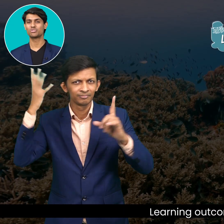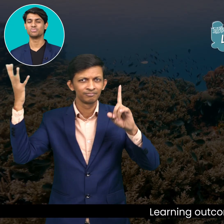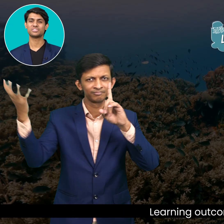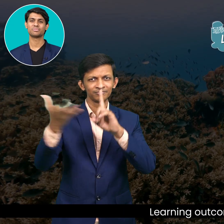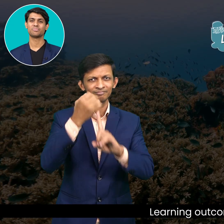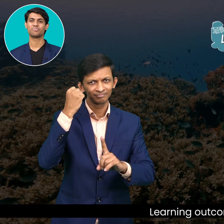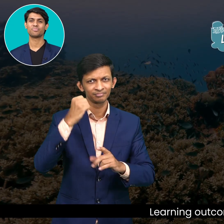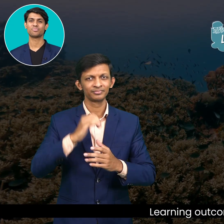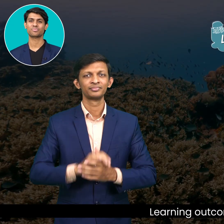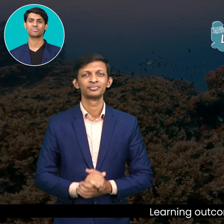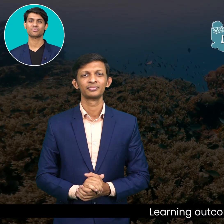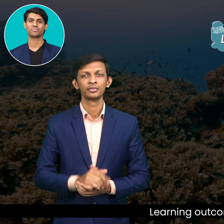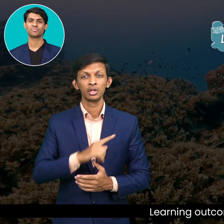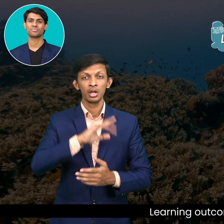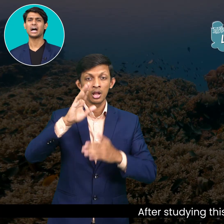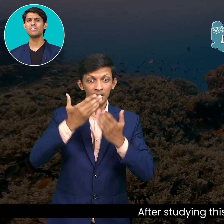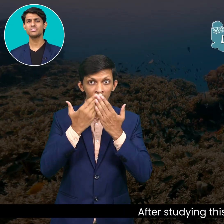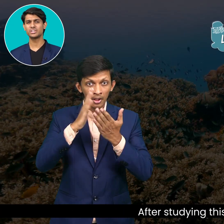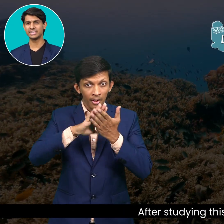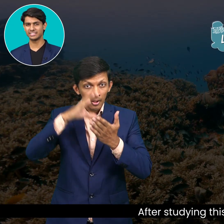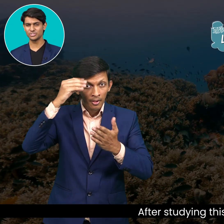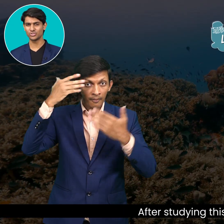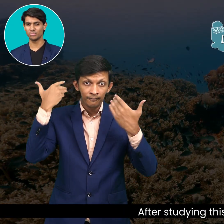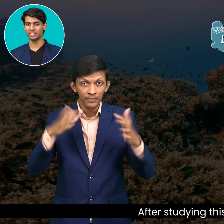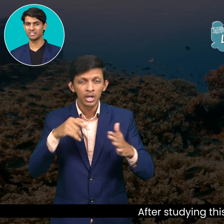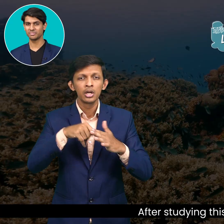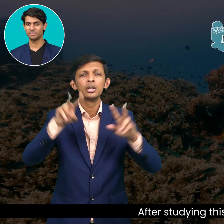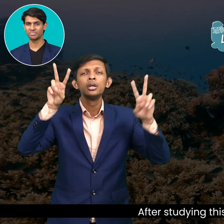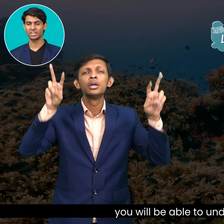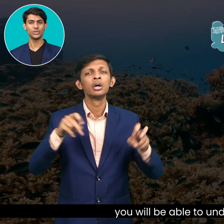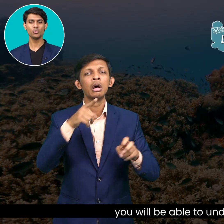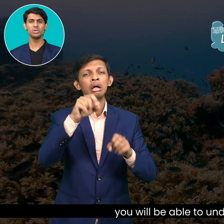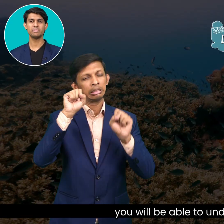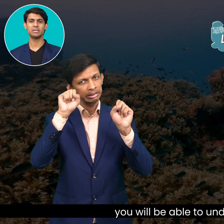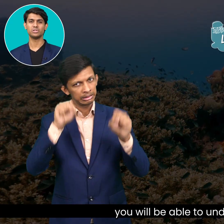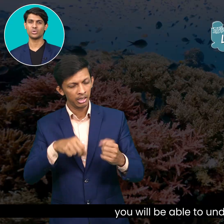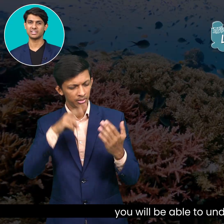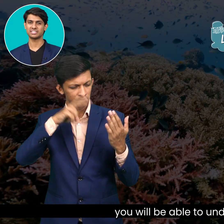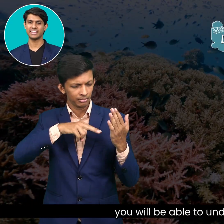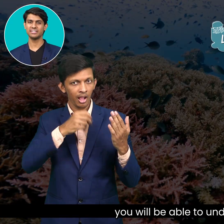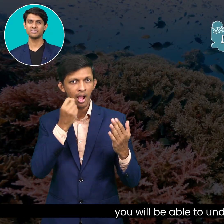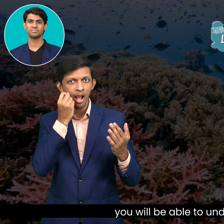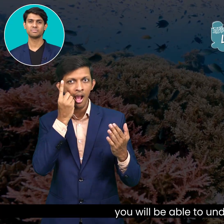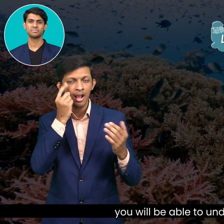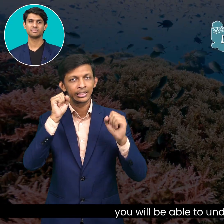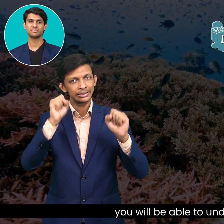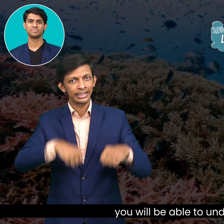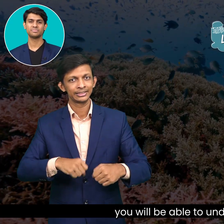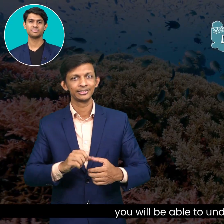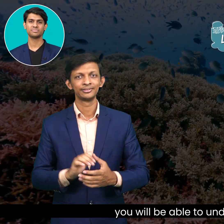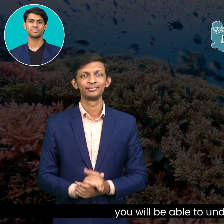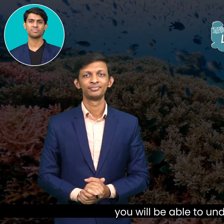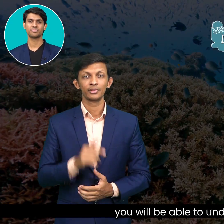Learning outcomes. After studying this topic, you will be able to understand